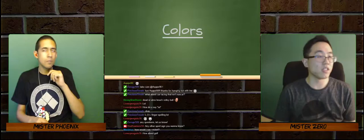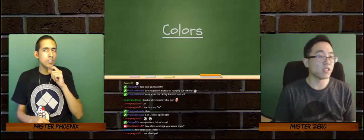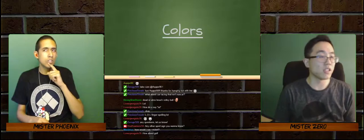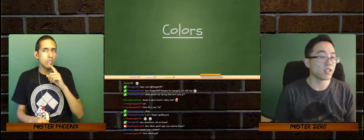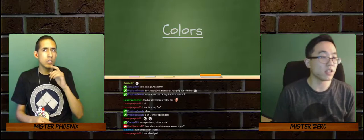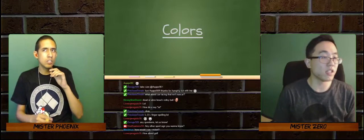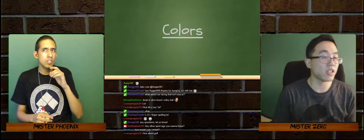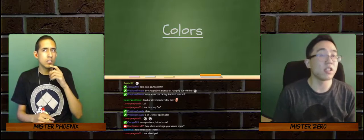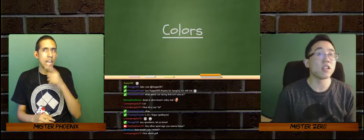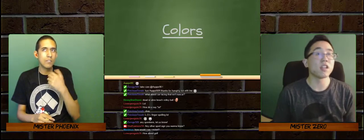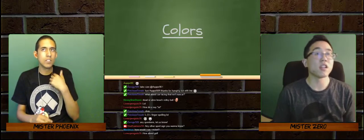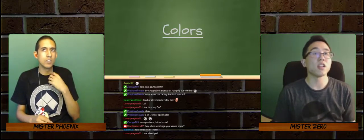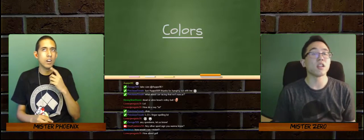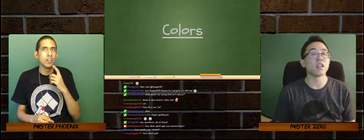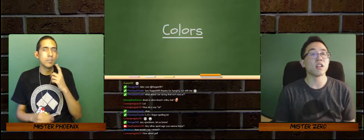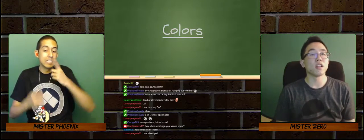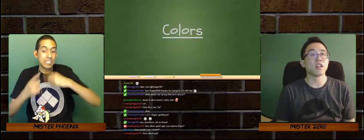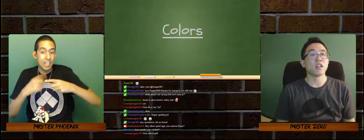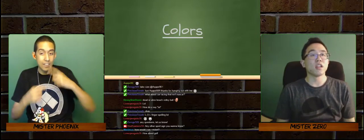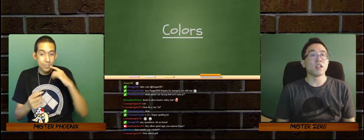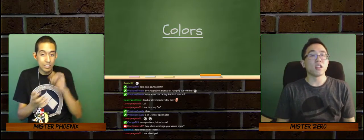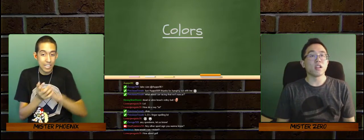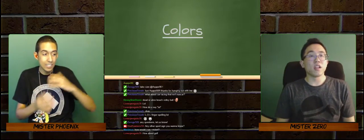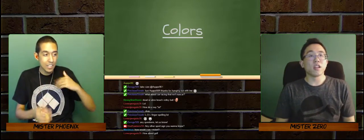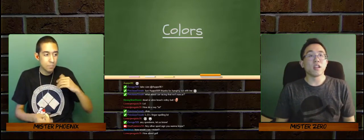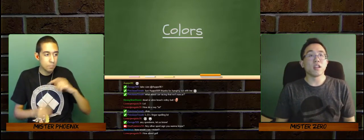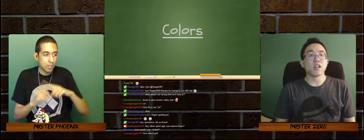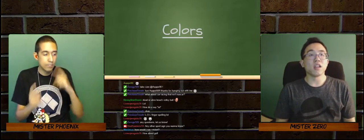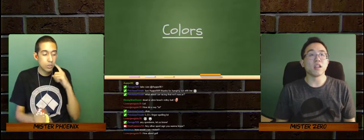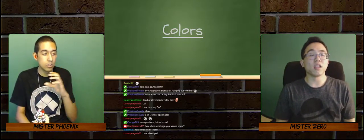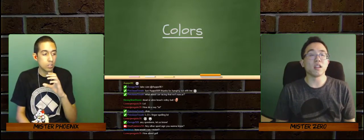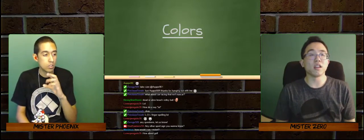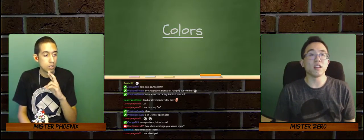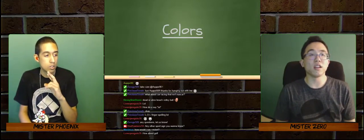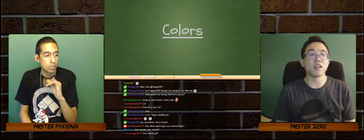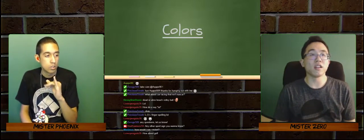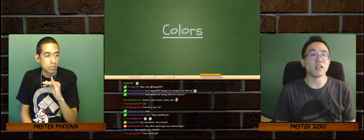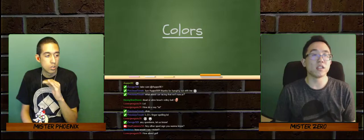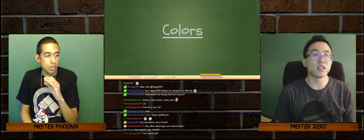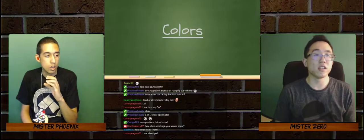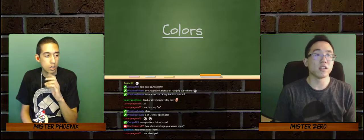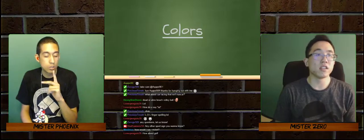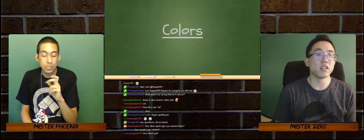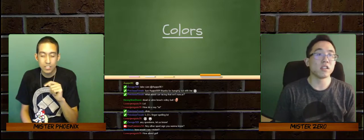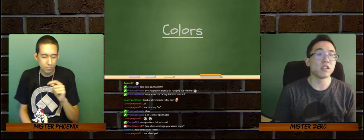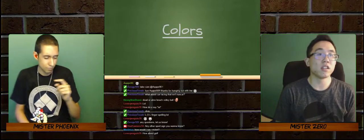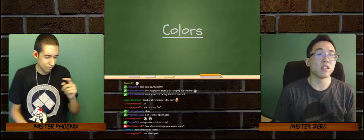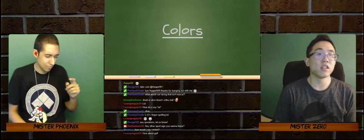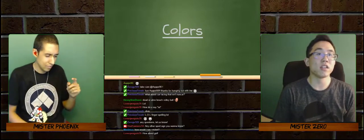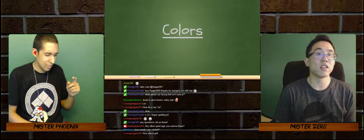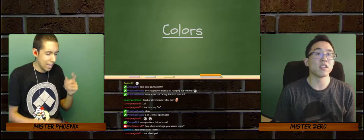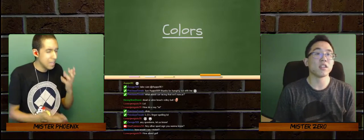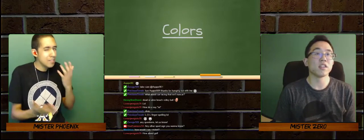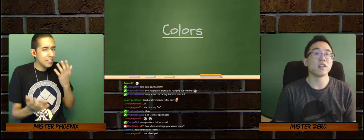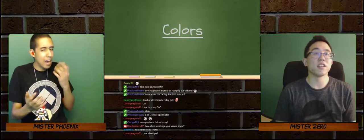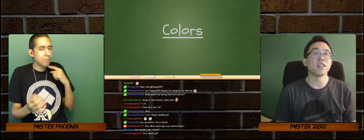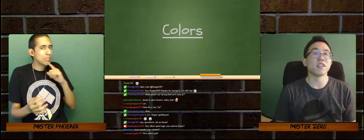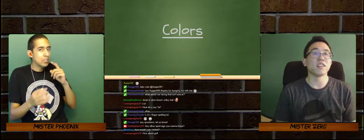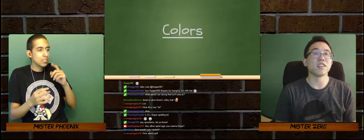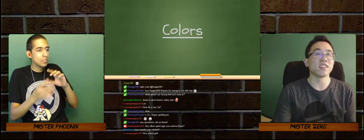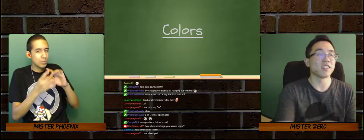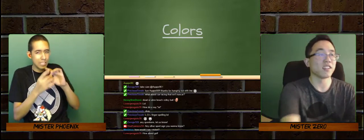I'm not sure they have a sign for that yet, but for cricket,